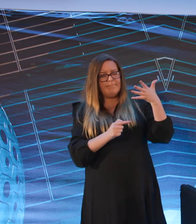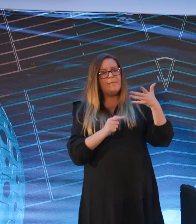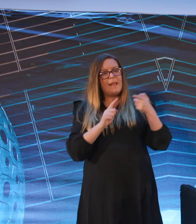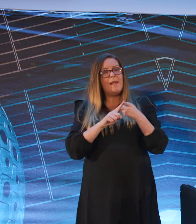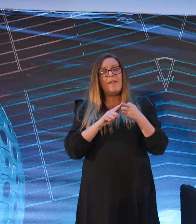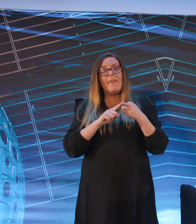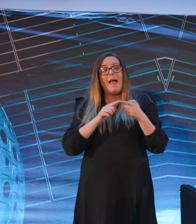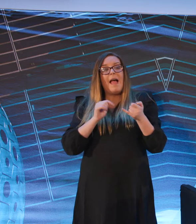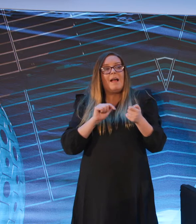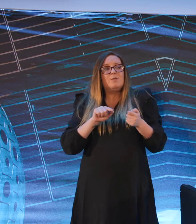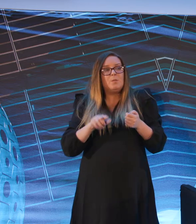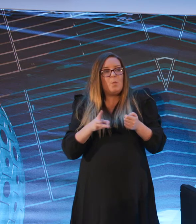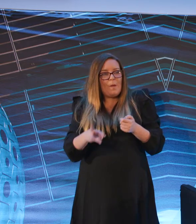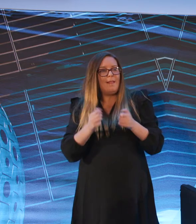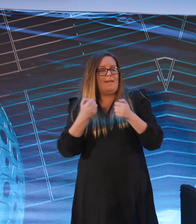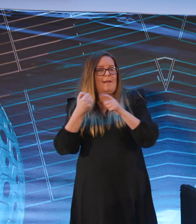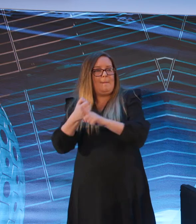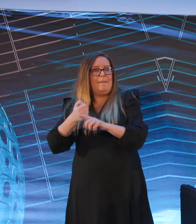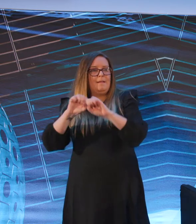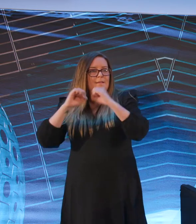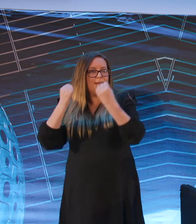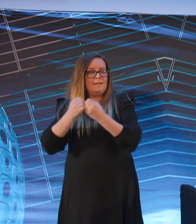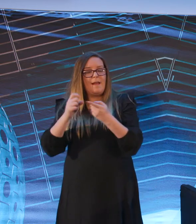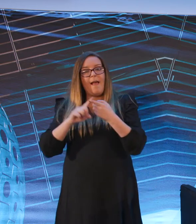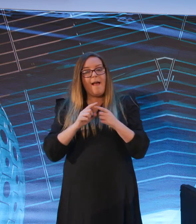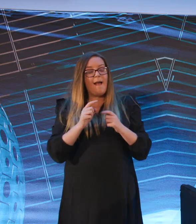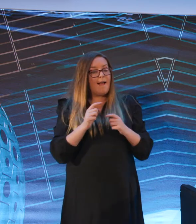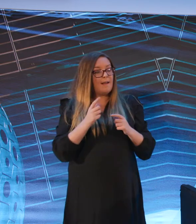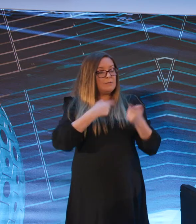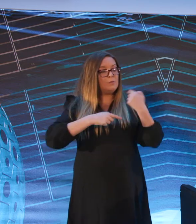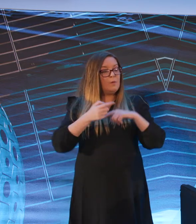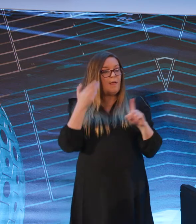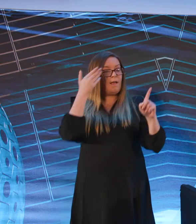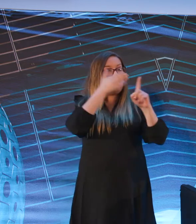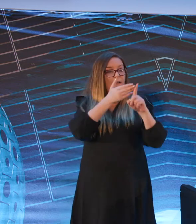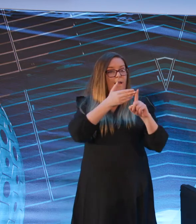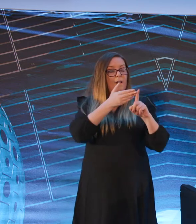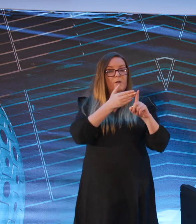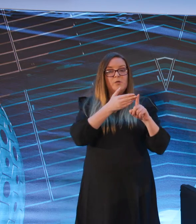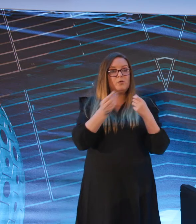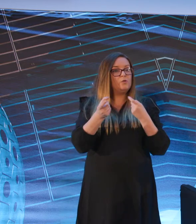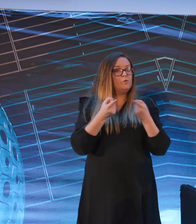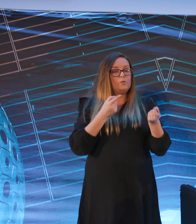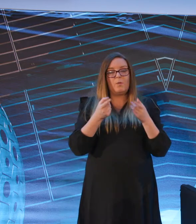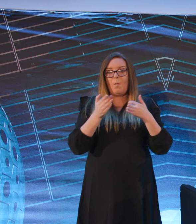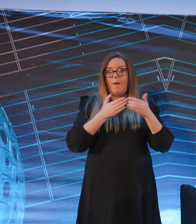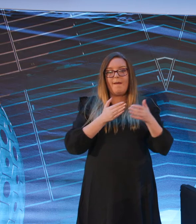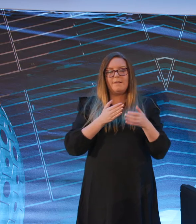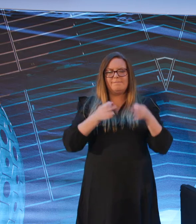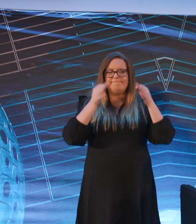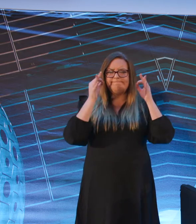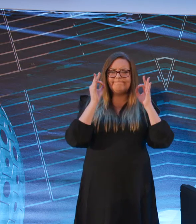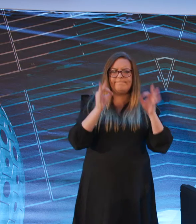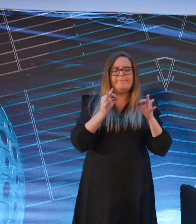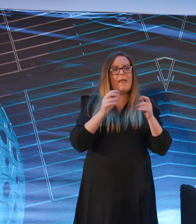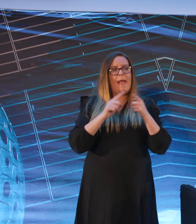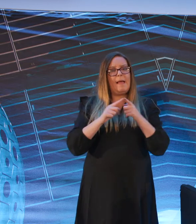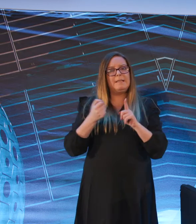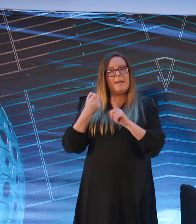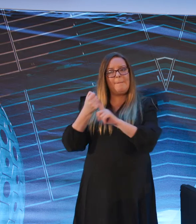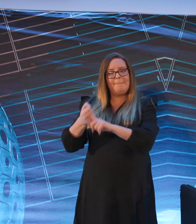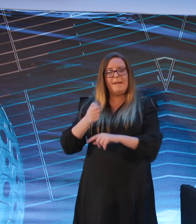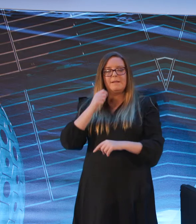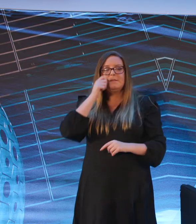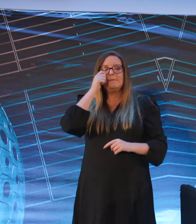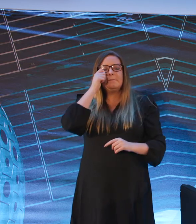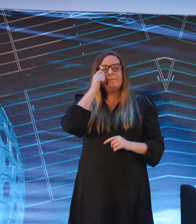we will take a structured approach to capturing excellence and impact. As you can